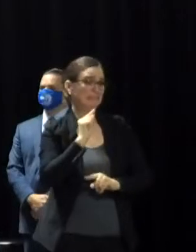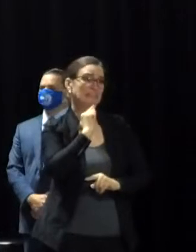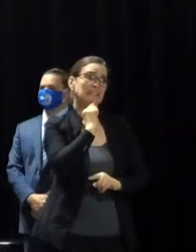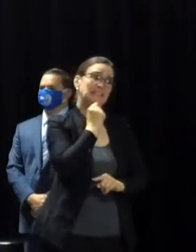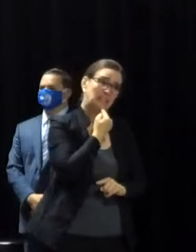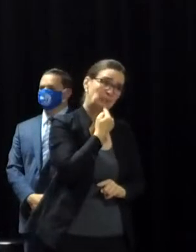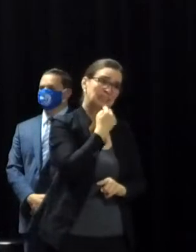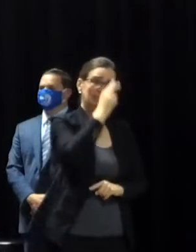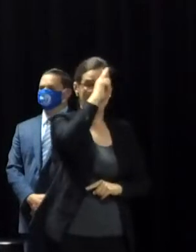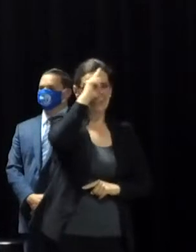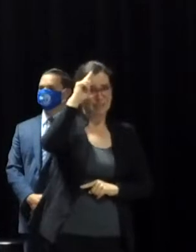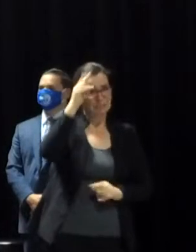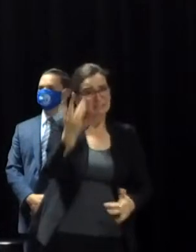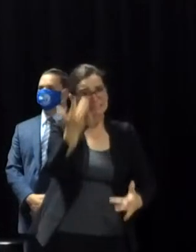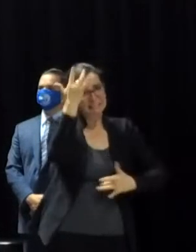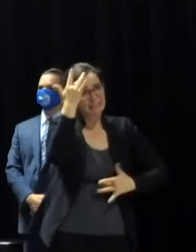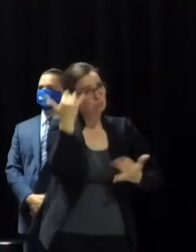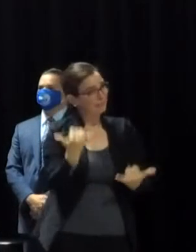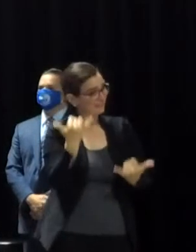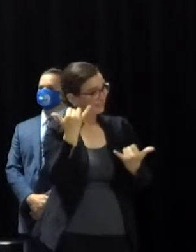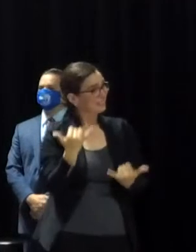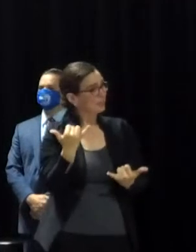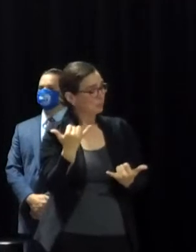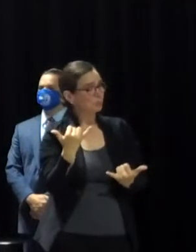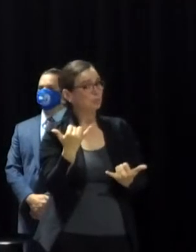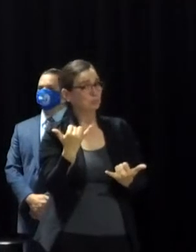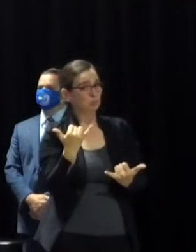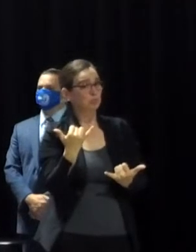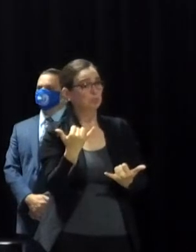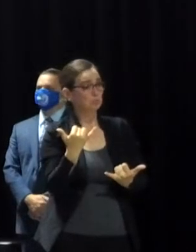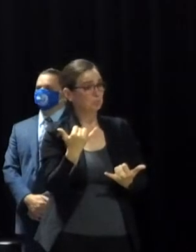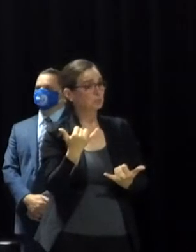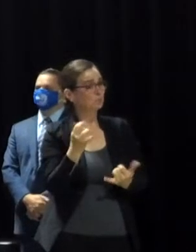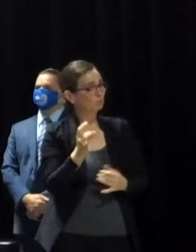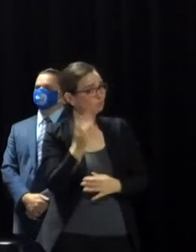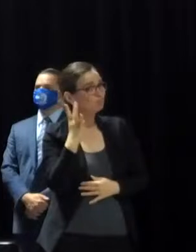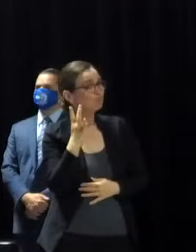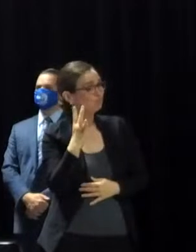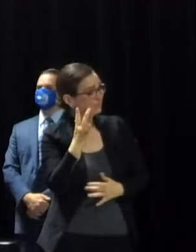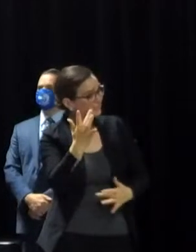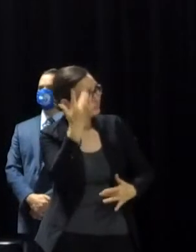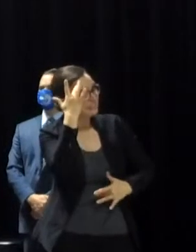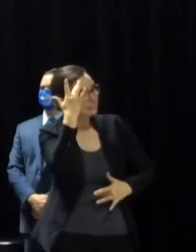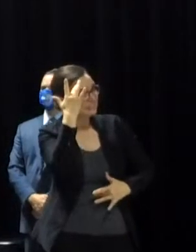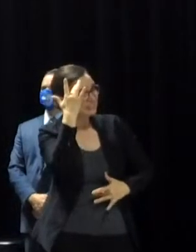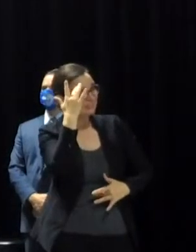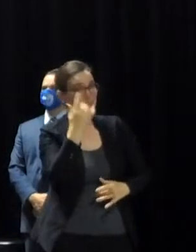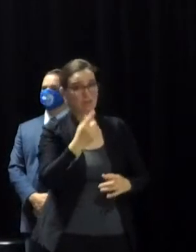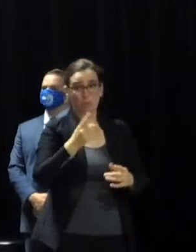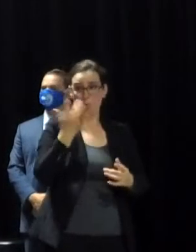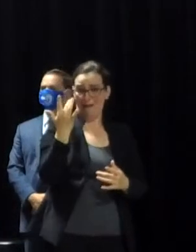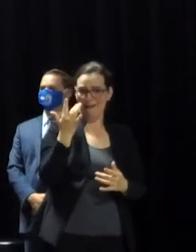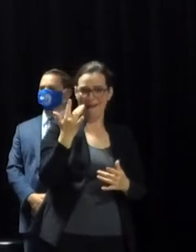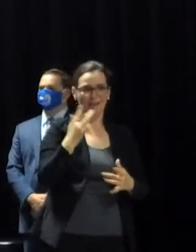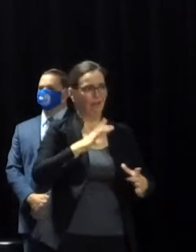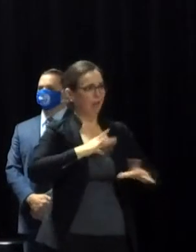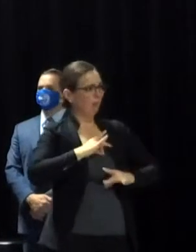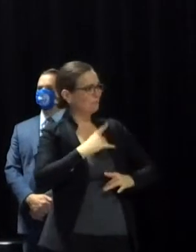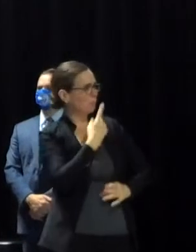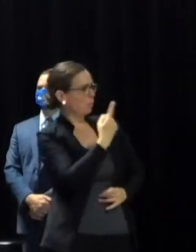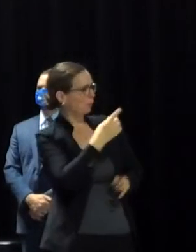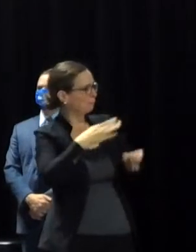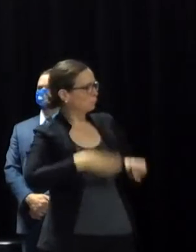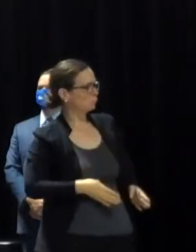to them depends how their clinical scenario goes. And as you have been hearing for last few days, we have been reporting deaths every